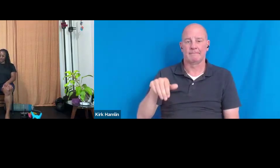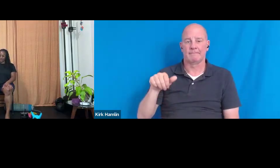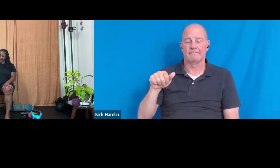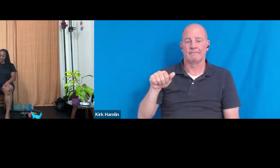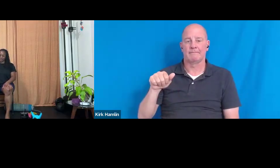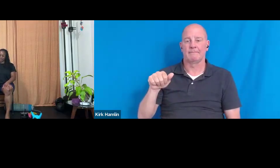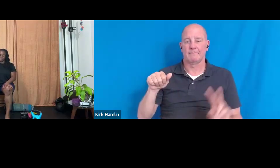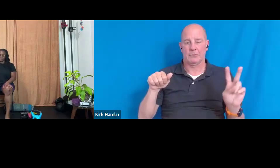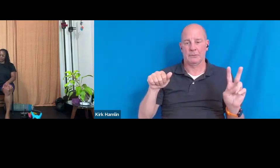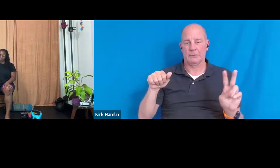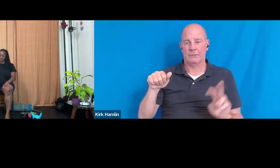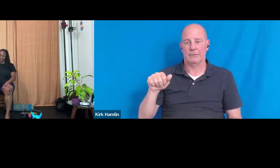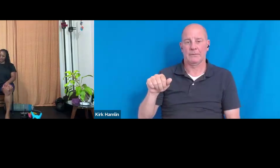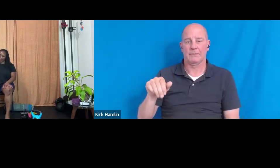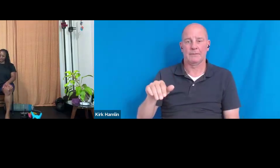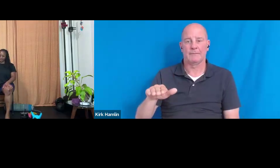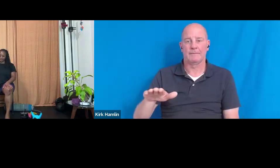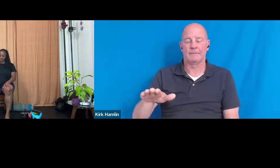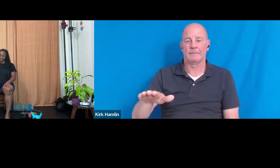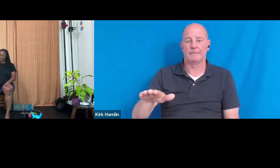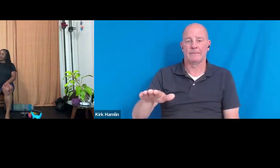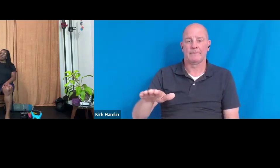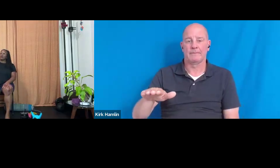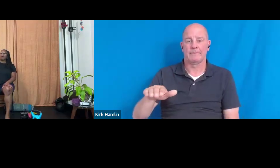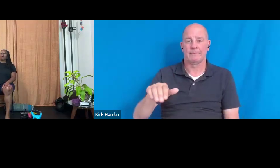2 more times. Keep breathing.